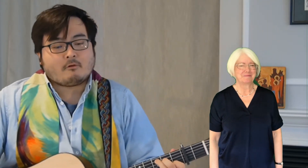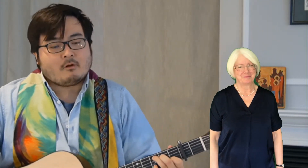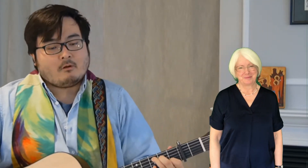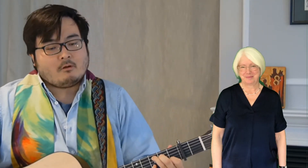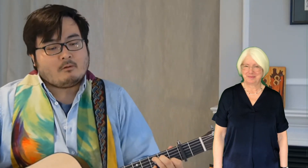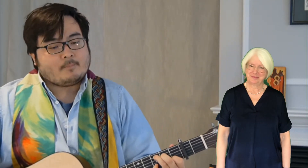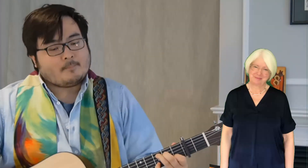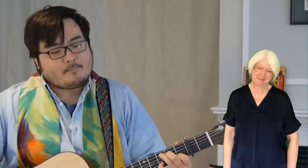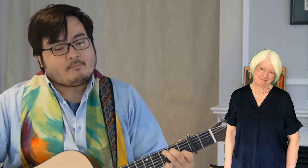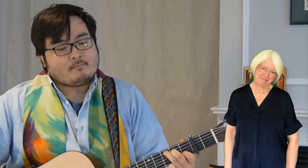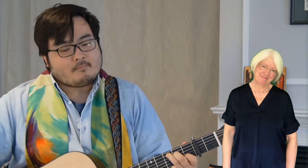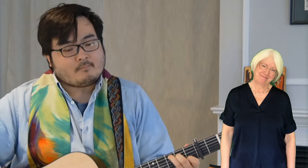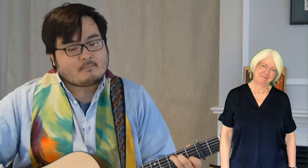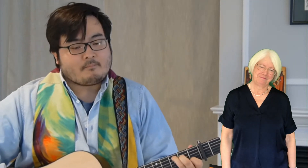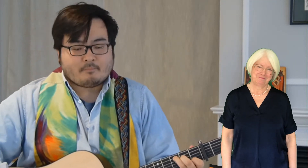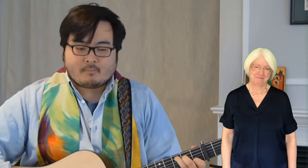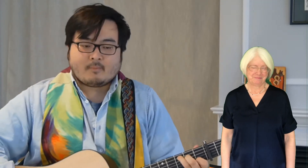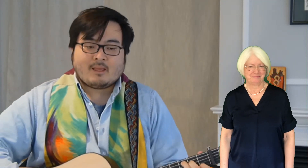believe.